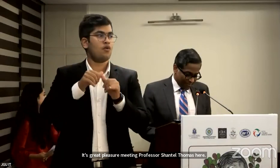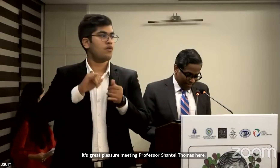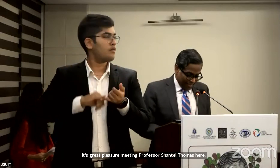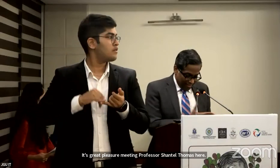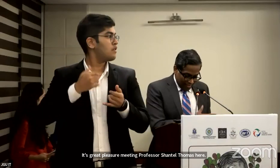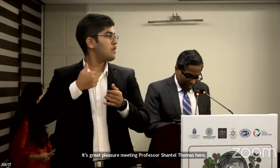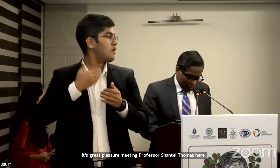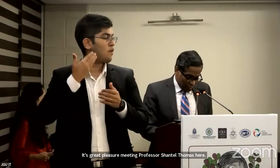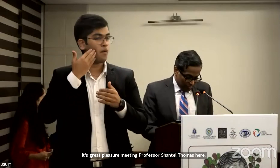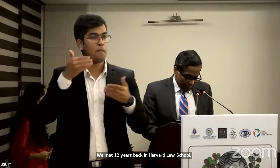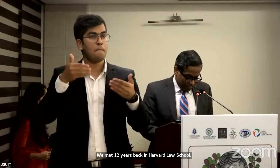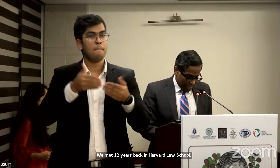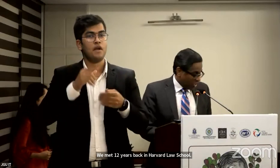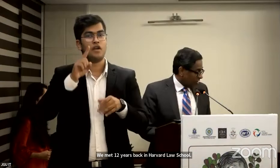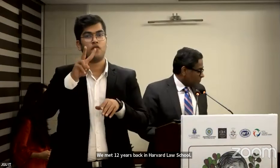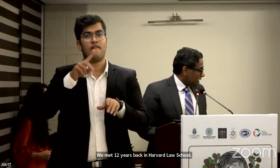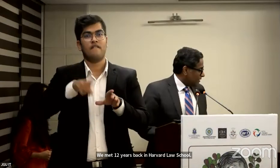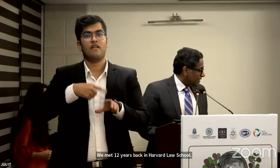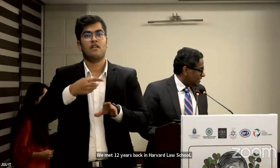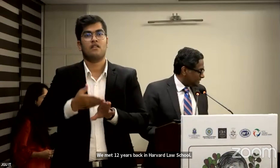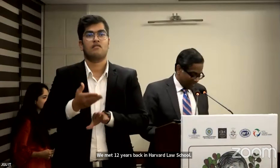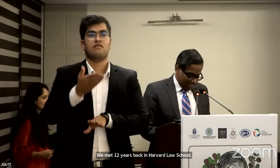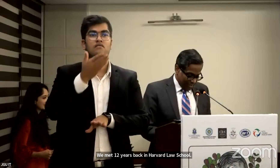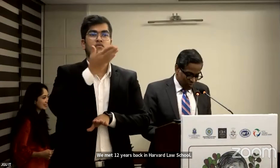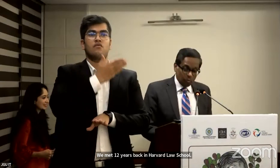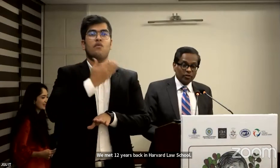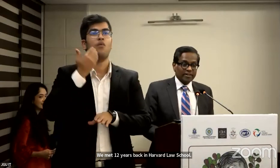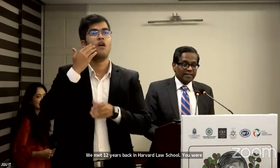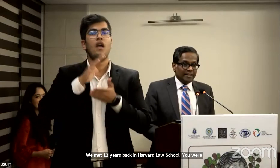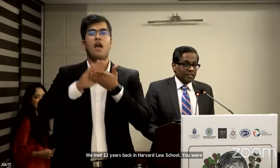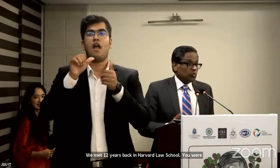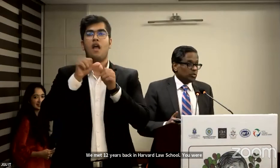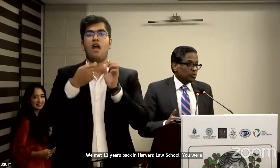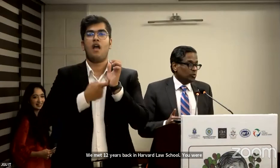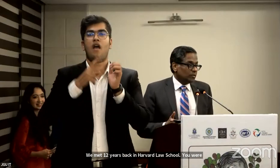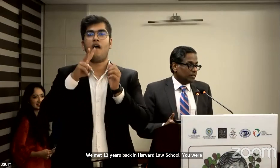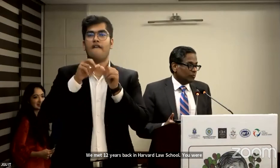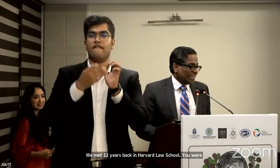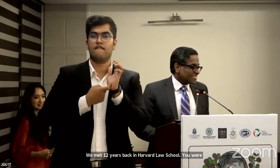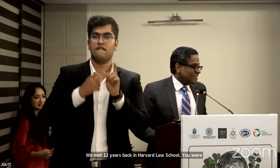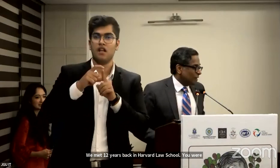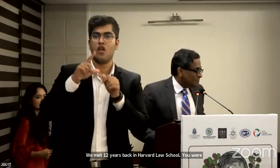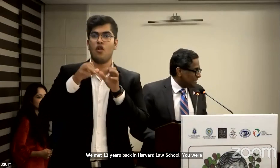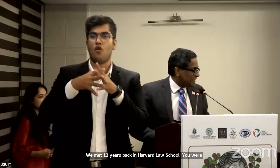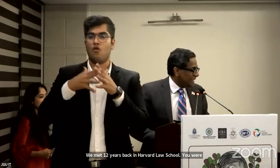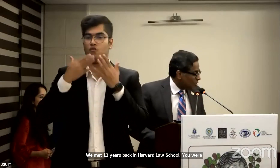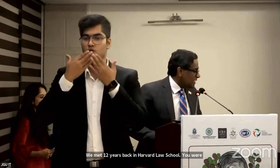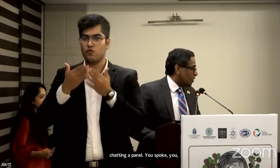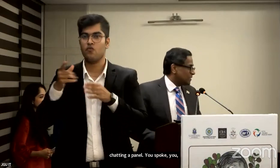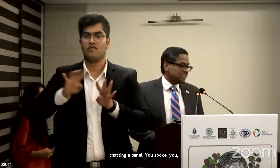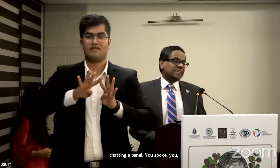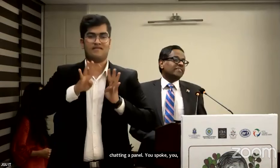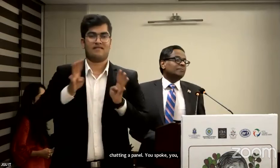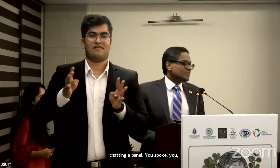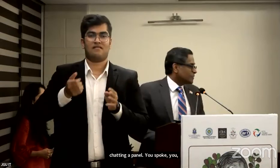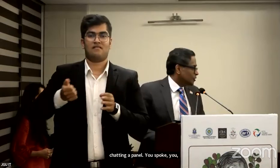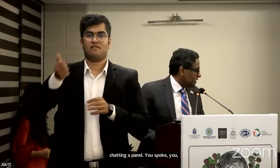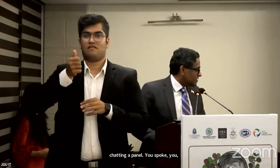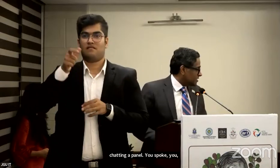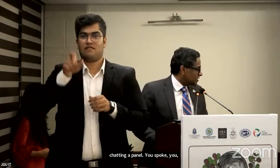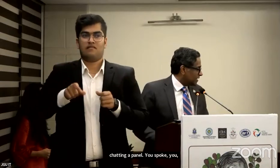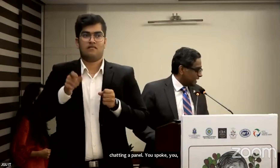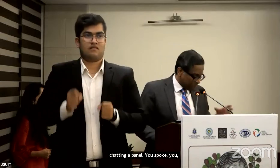School. You were chairing a panel. You spoke, you waxed vehement and eloquent on the discontentments